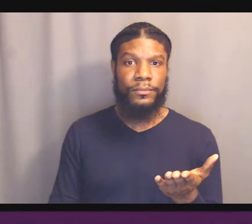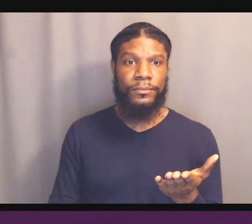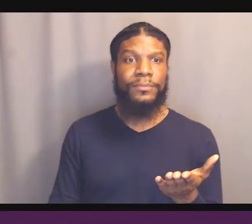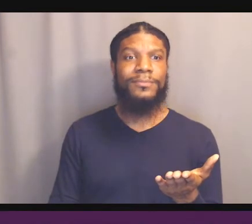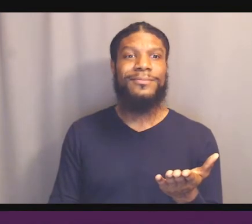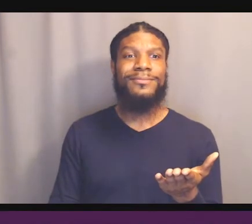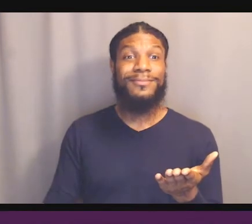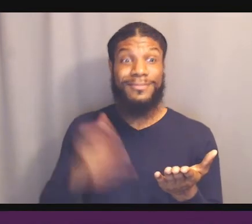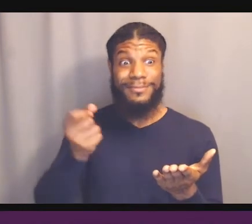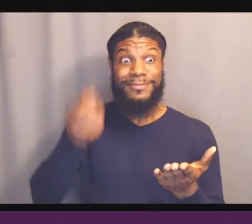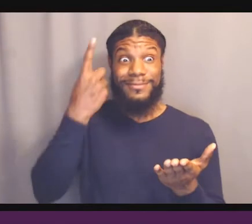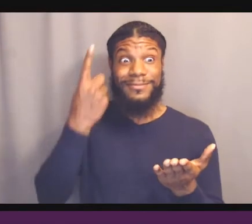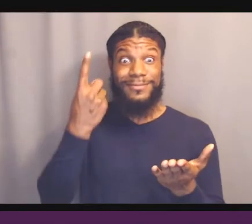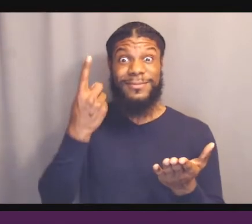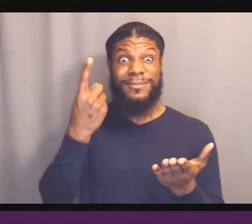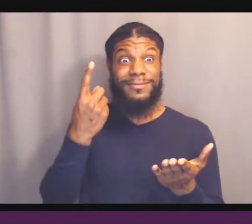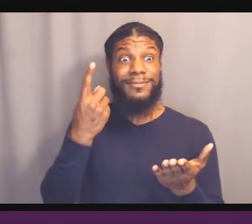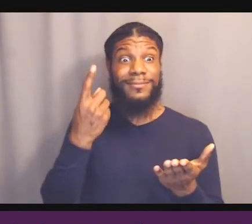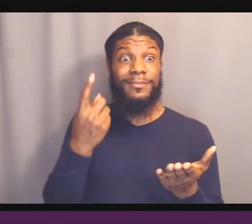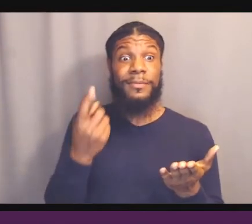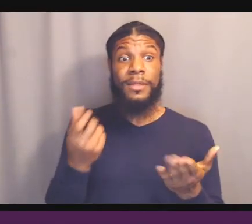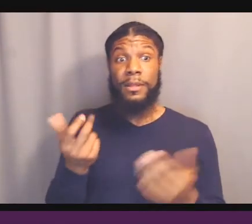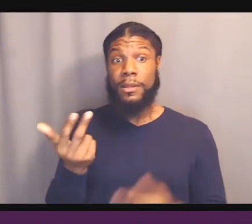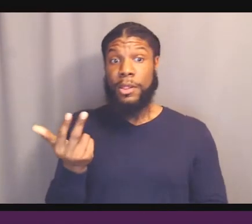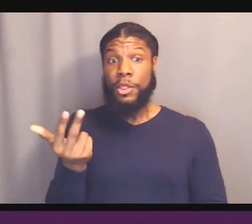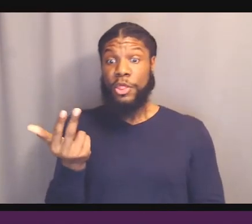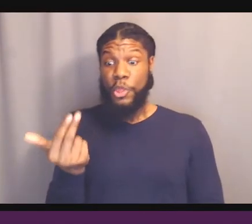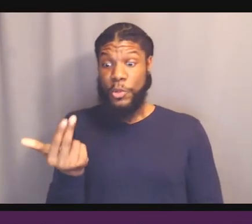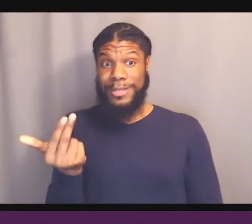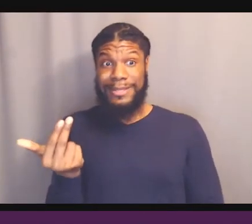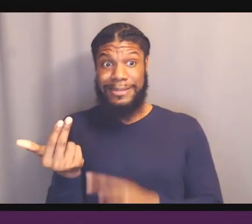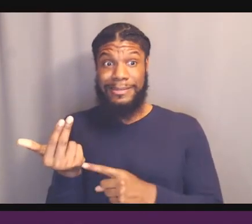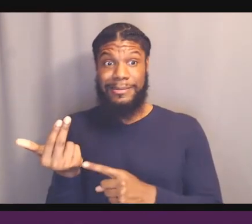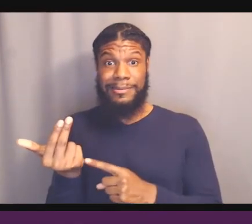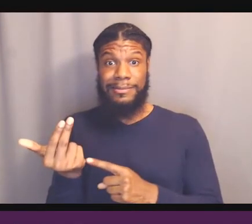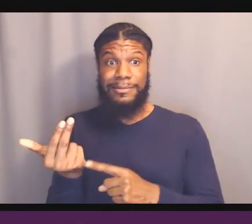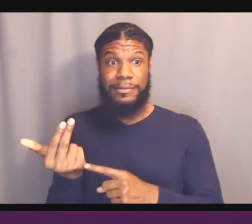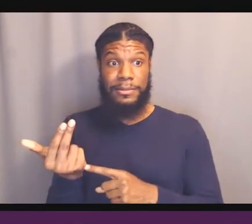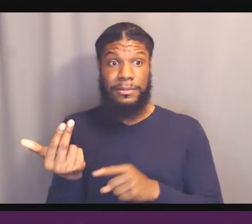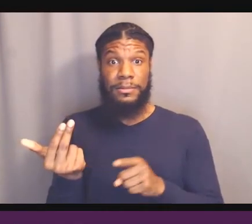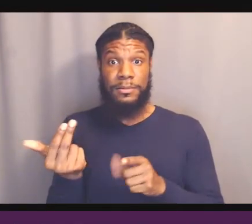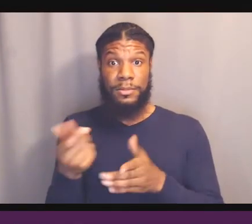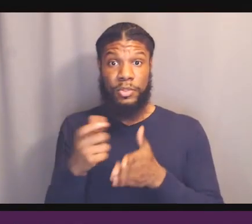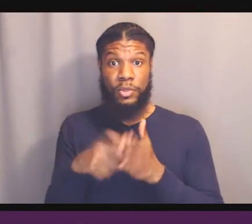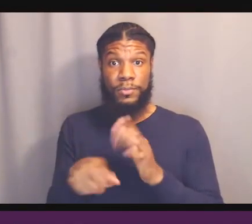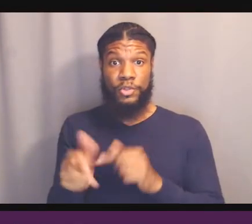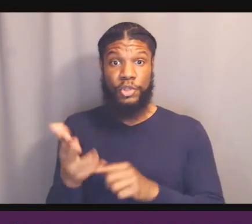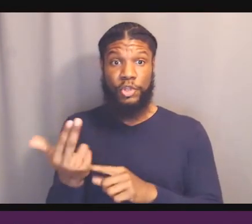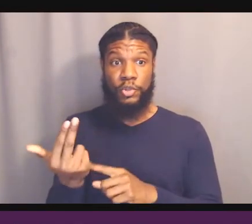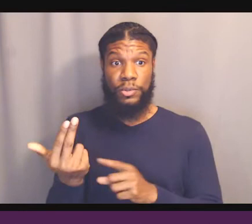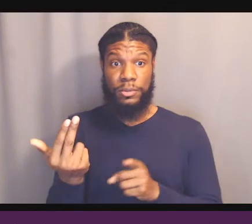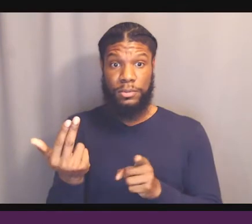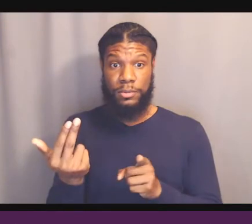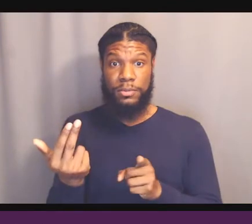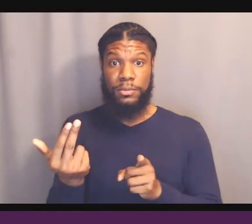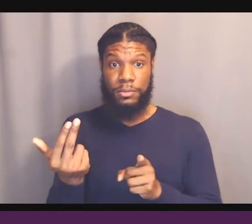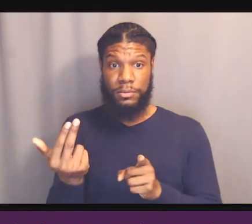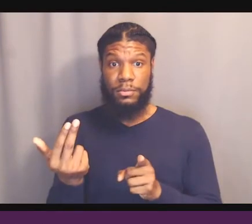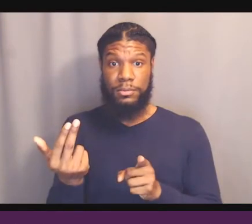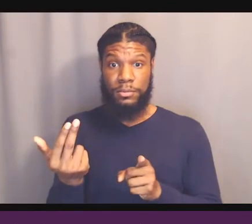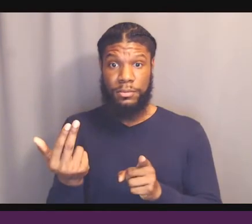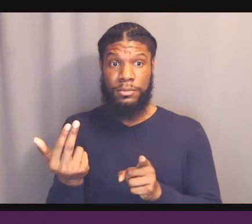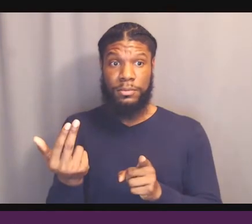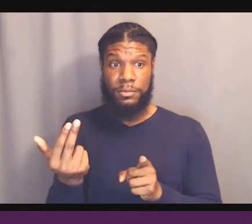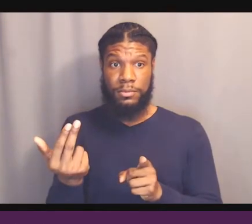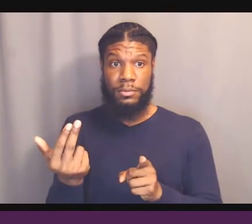Oh, catch it. He laid his hands on her and immediately she was